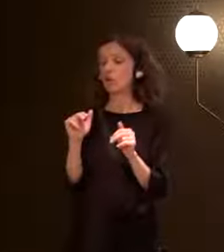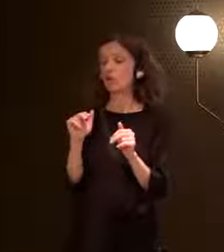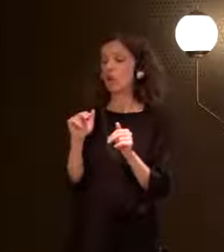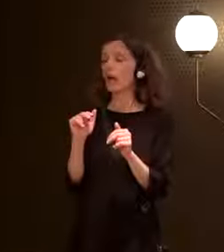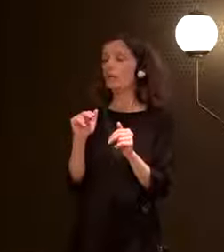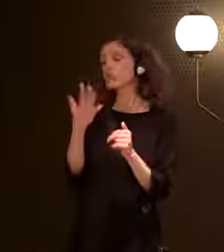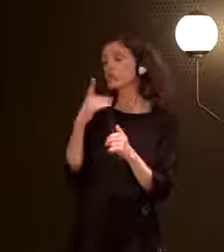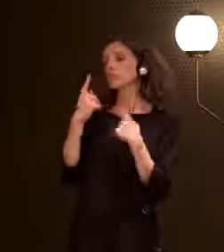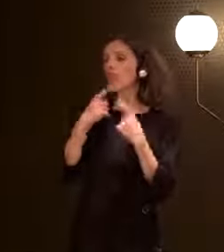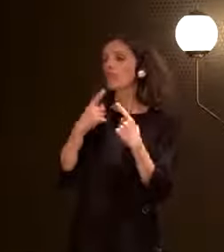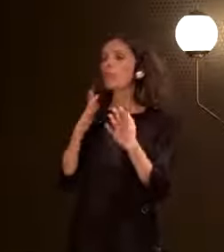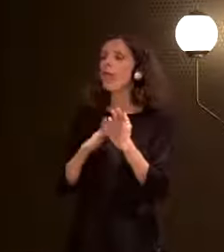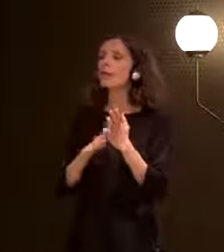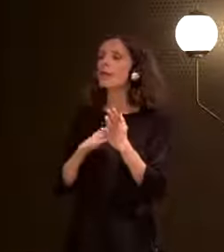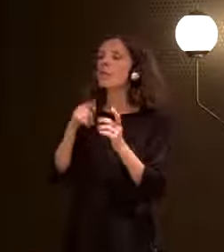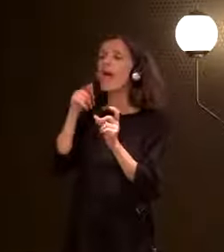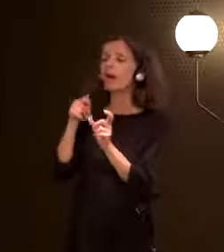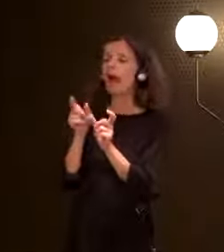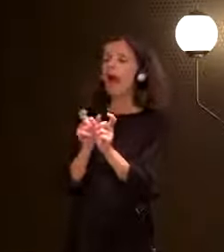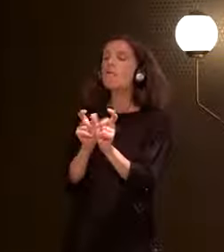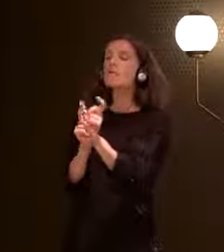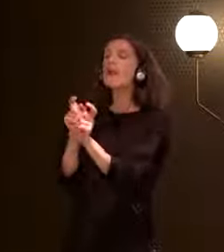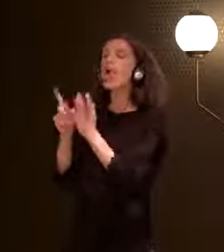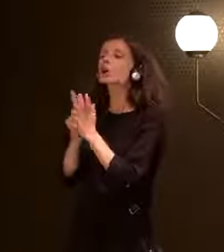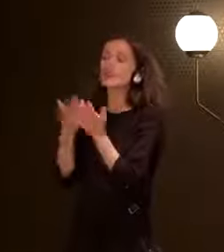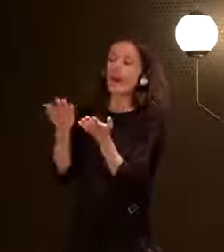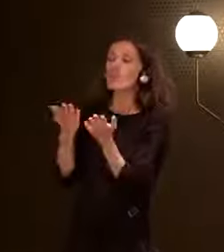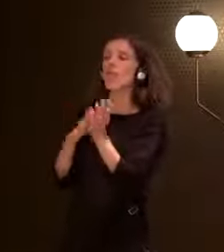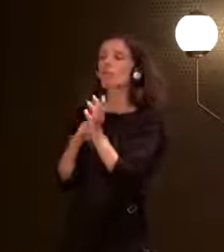also develop awareness of tenses.